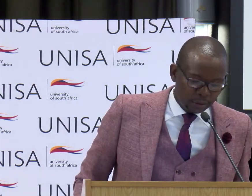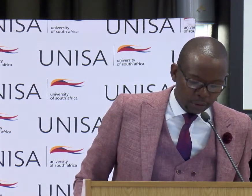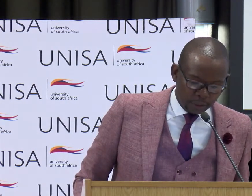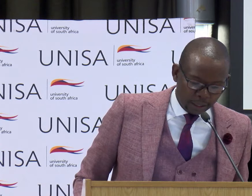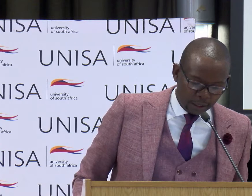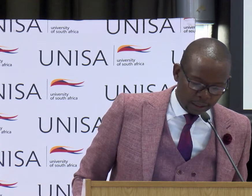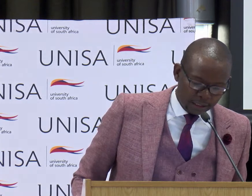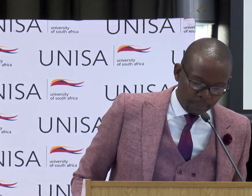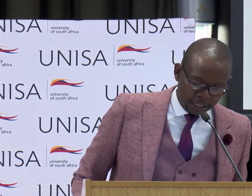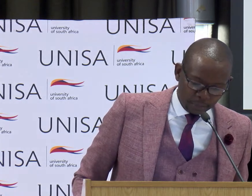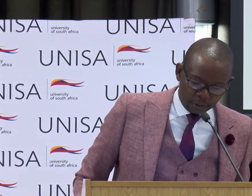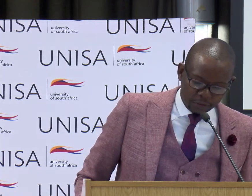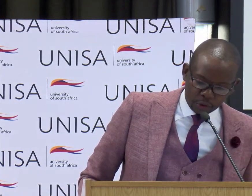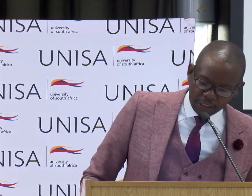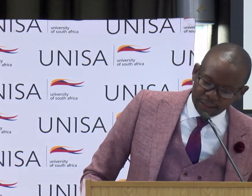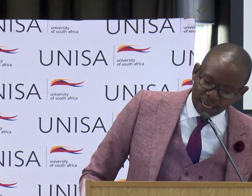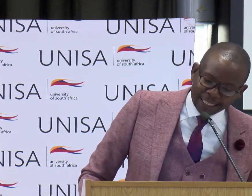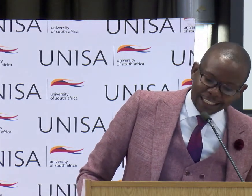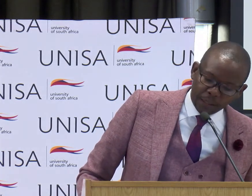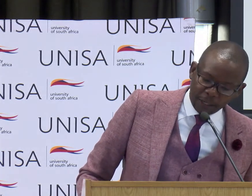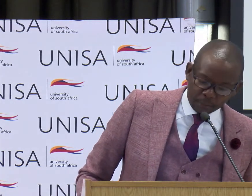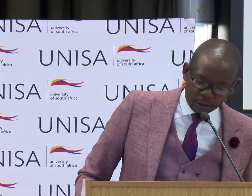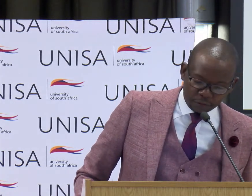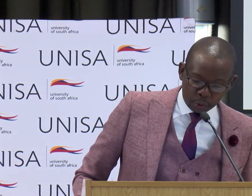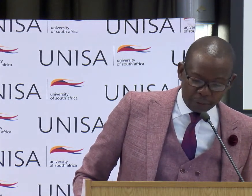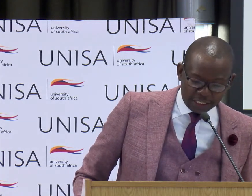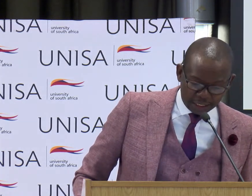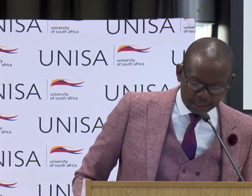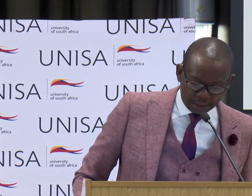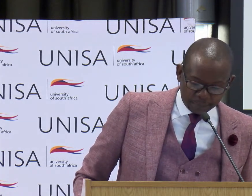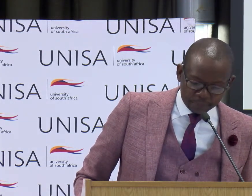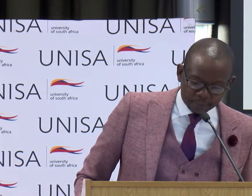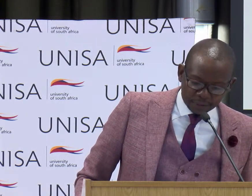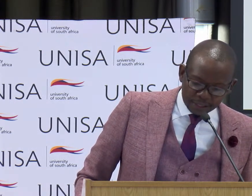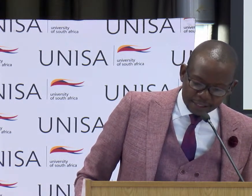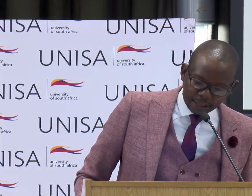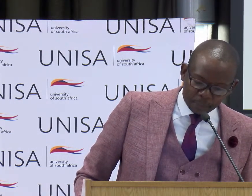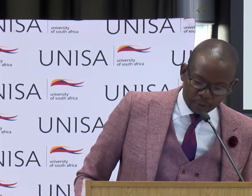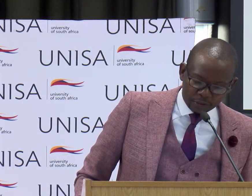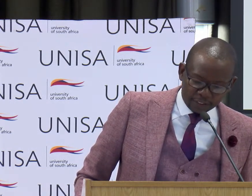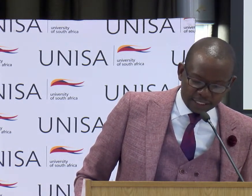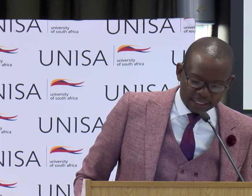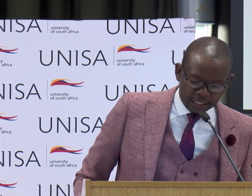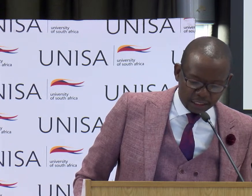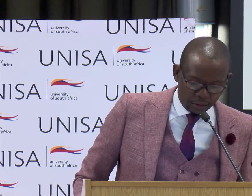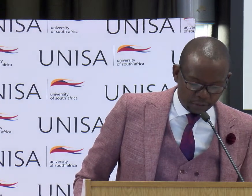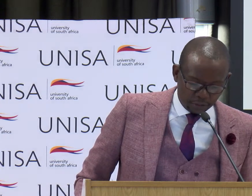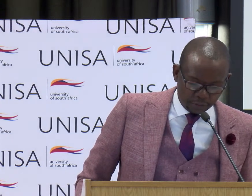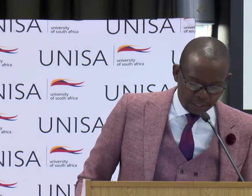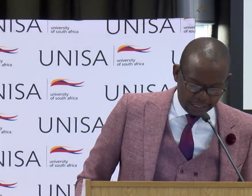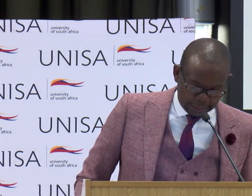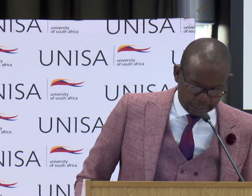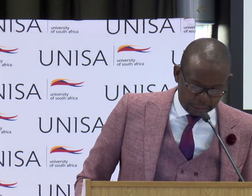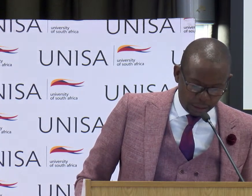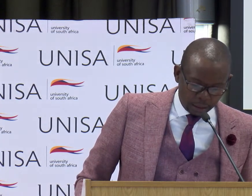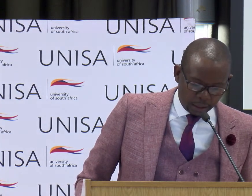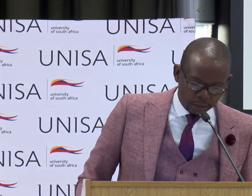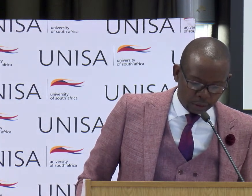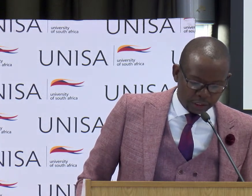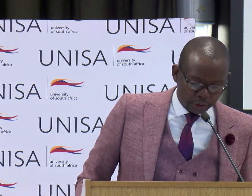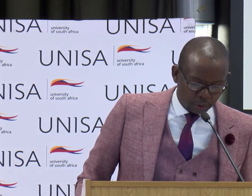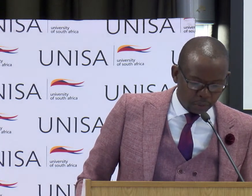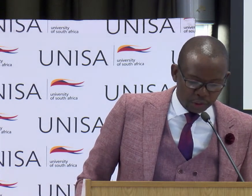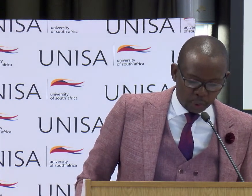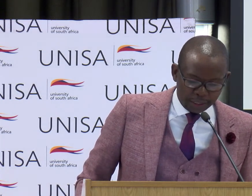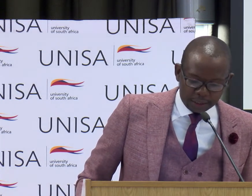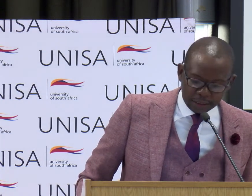unit, under the Department of Tuition, Support, Facilitation of Learning.